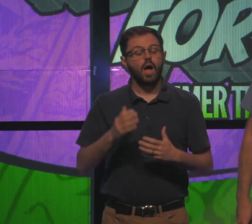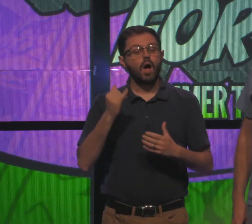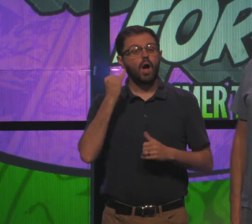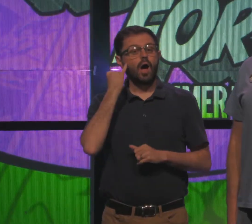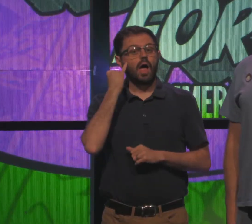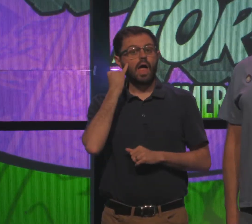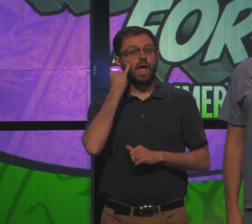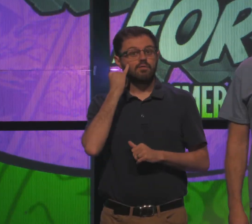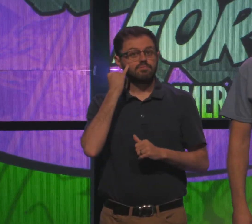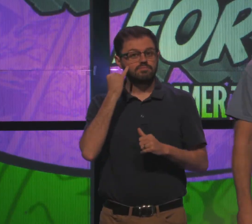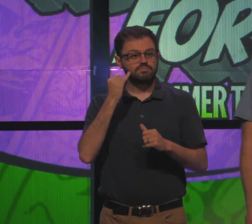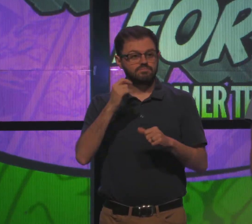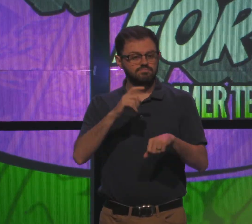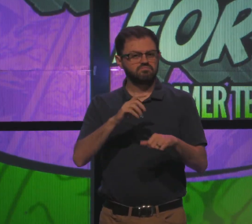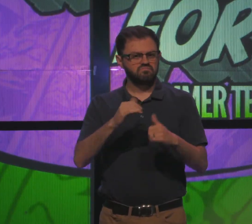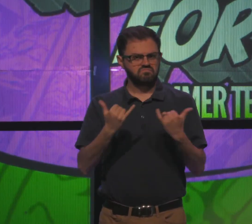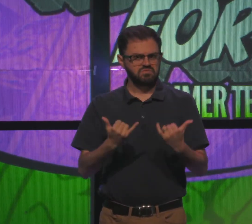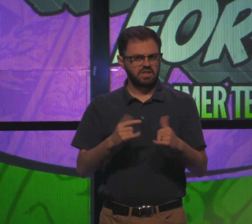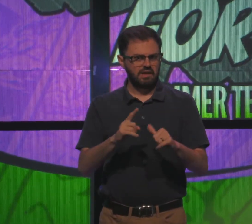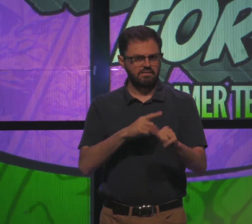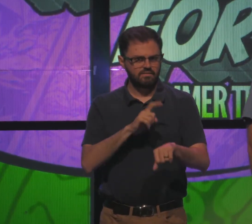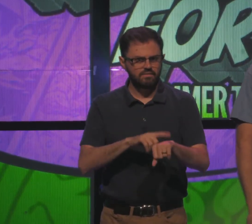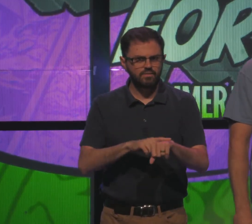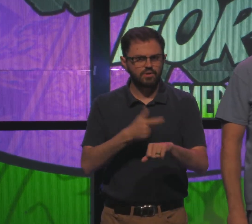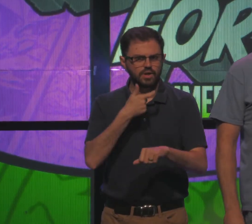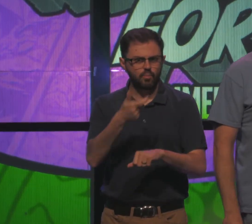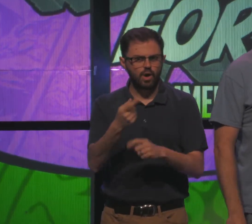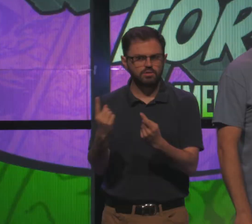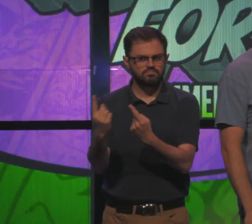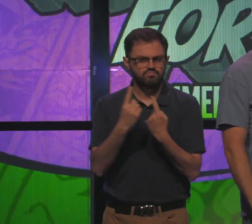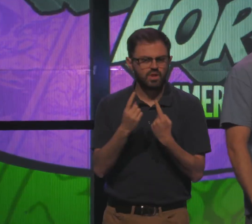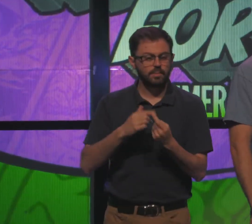a guest today, inside that program is my cell phone number,